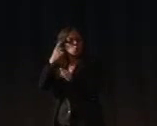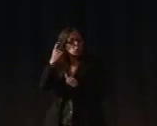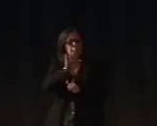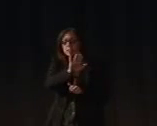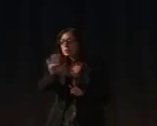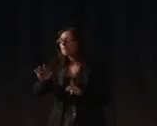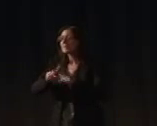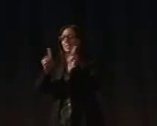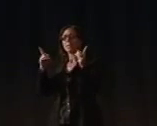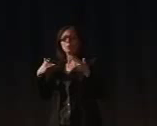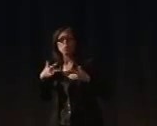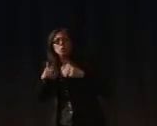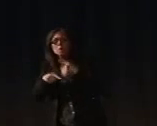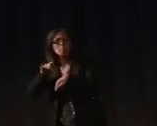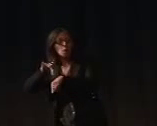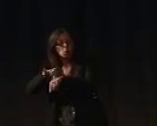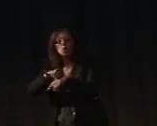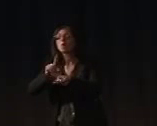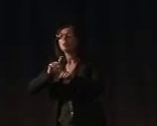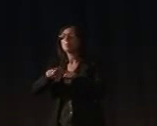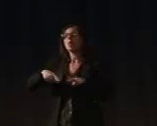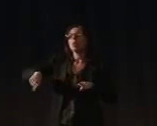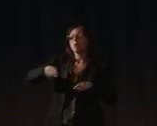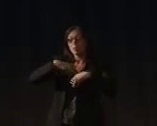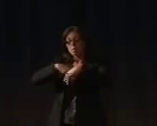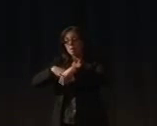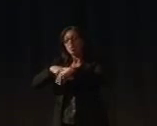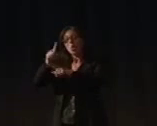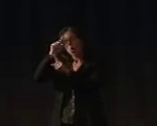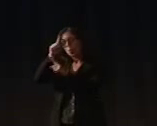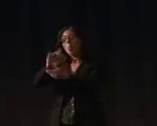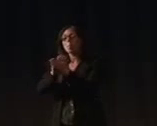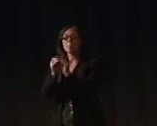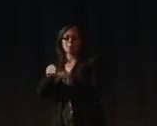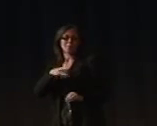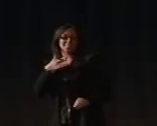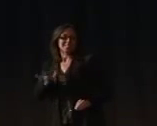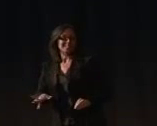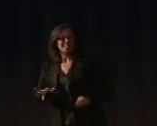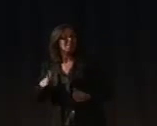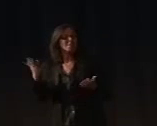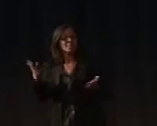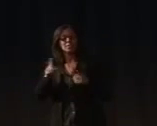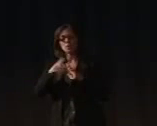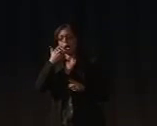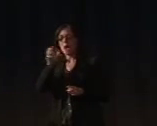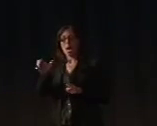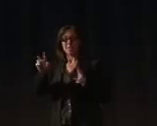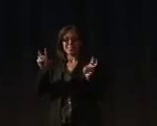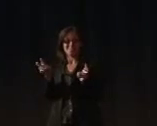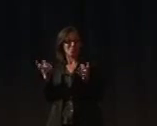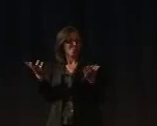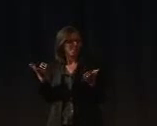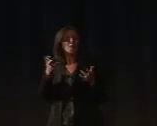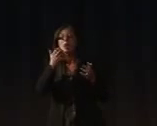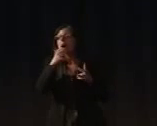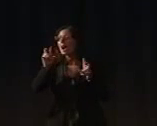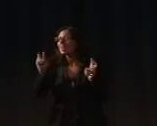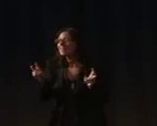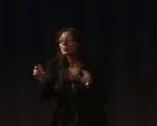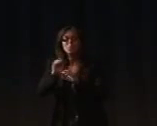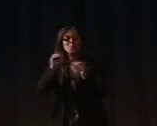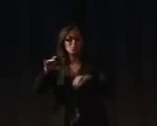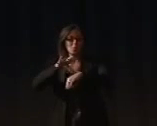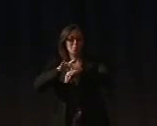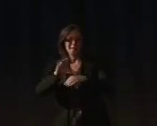the issue of the day, which is the question of there is no planet B. So there is a range